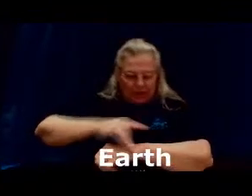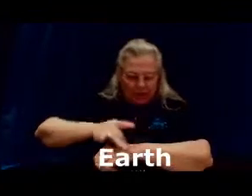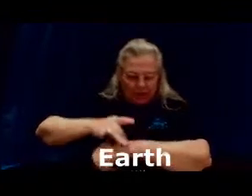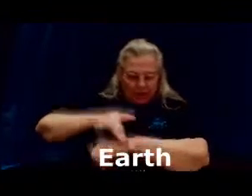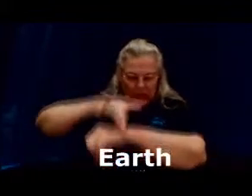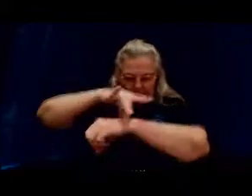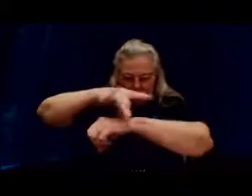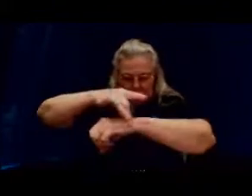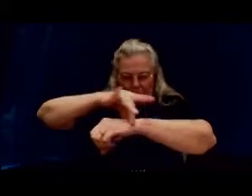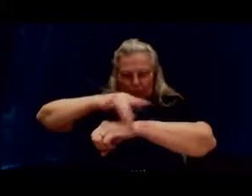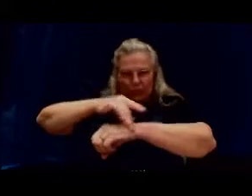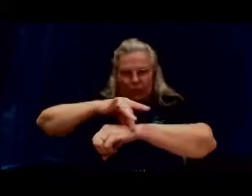fist. Earth.